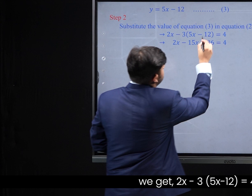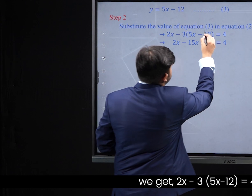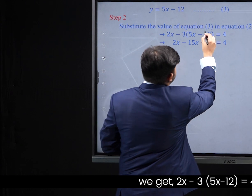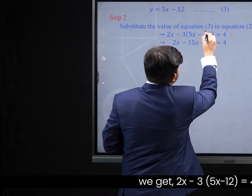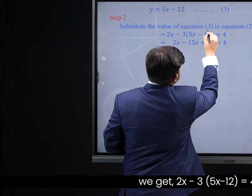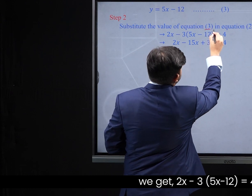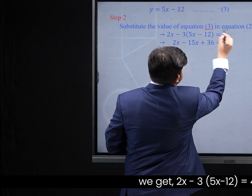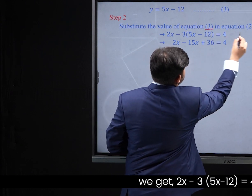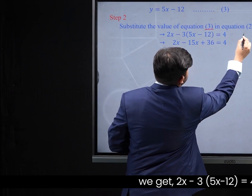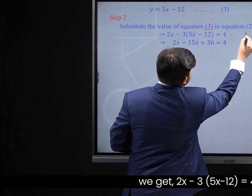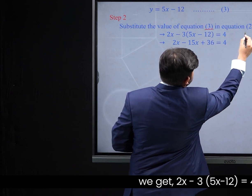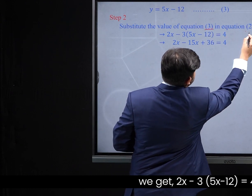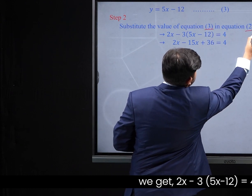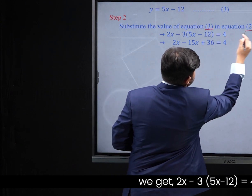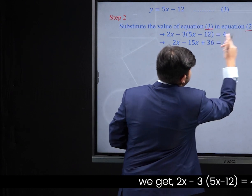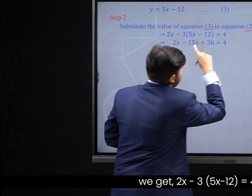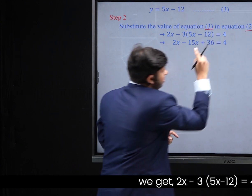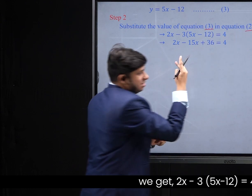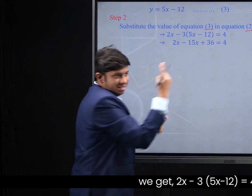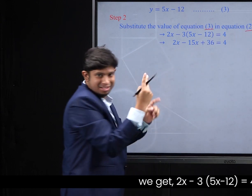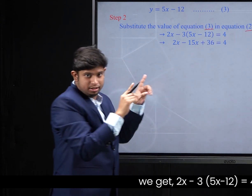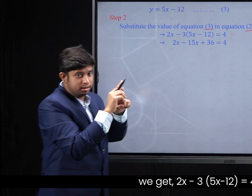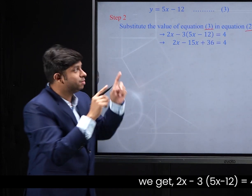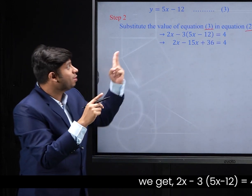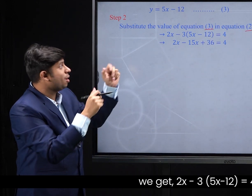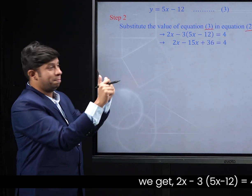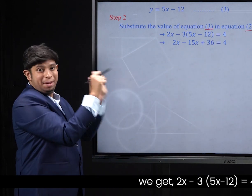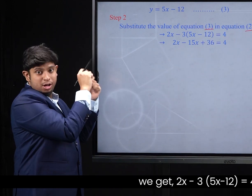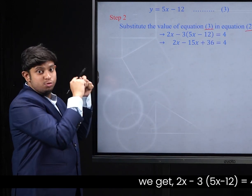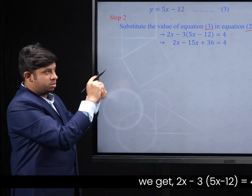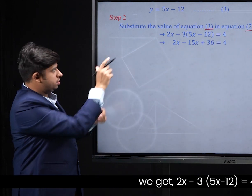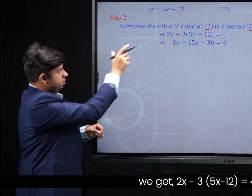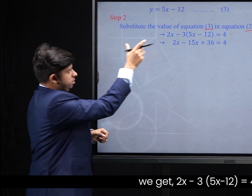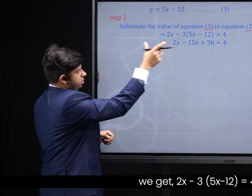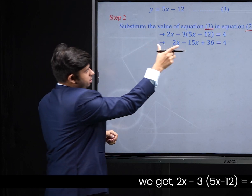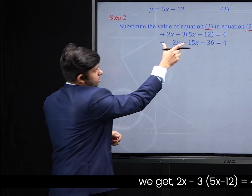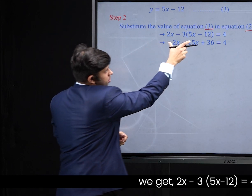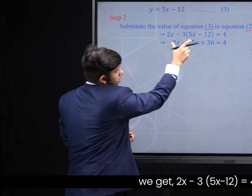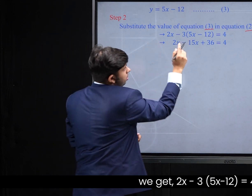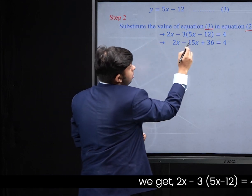get 2x minus 3 into 5x minus 12 is equal to 4.